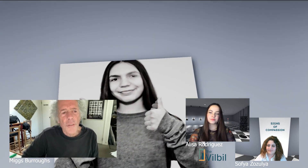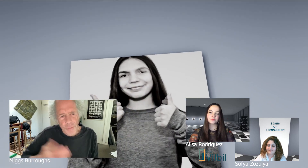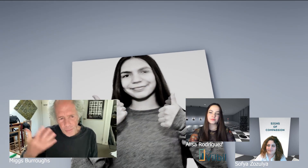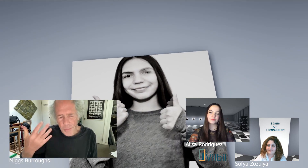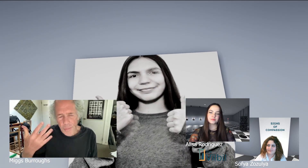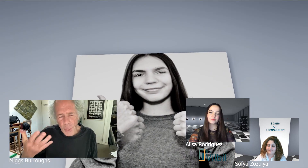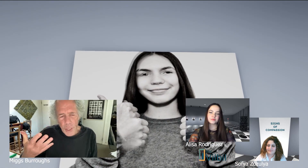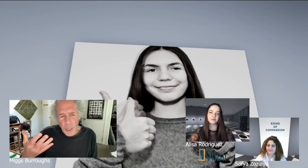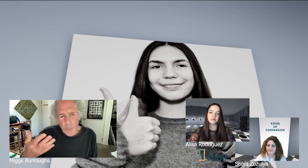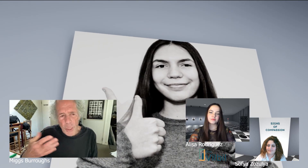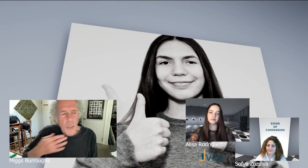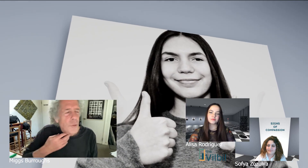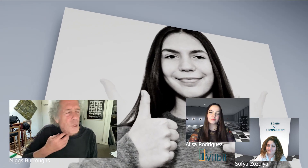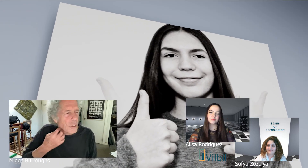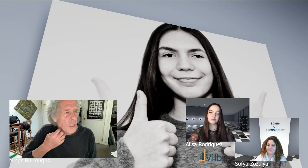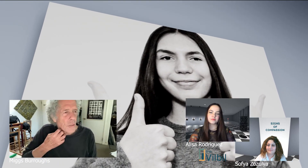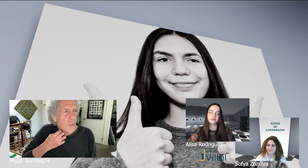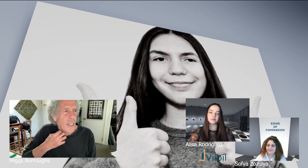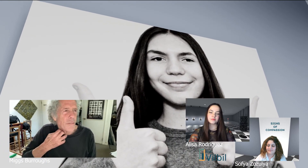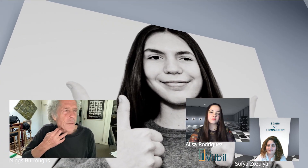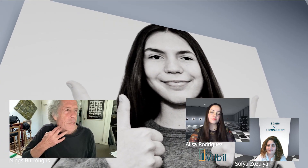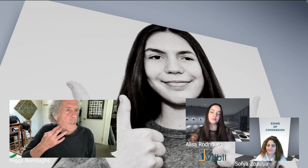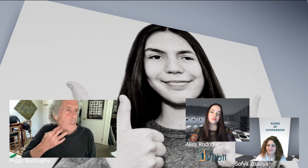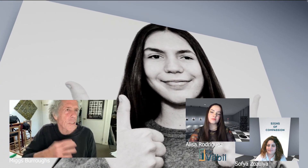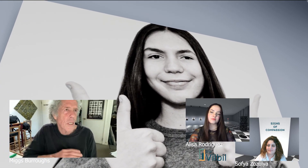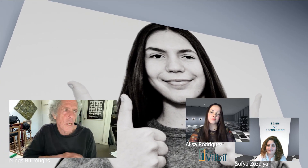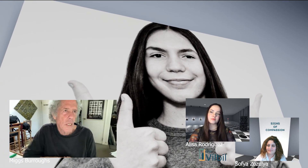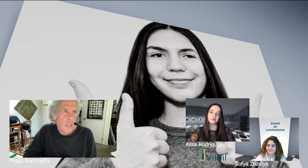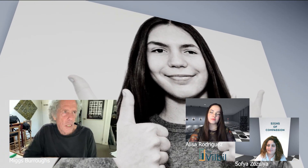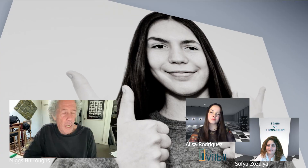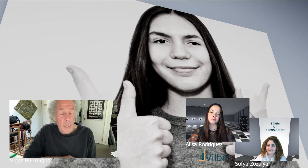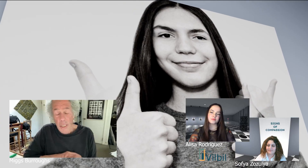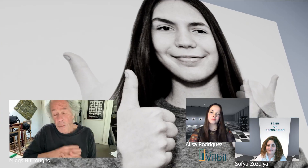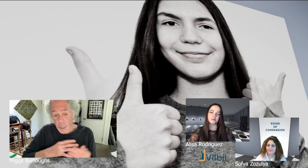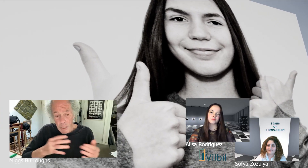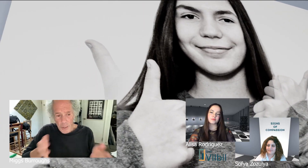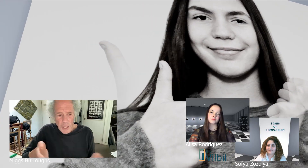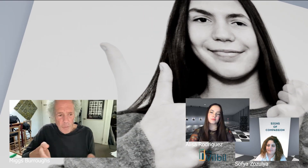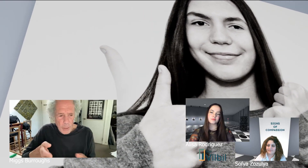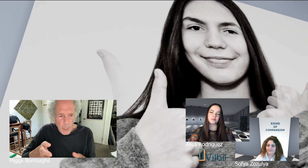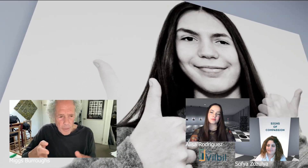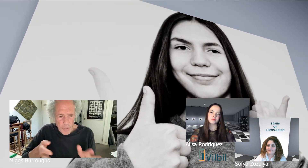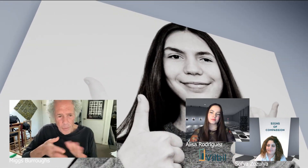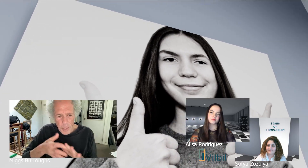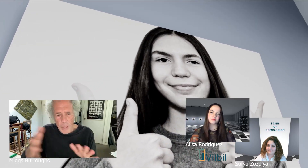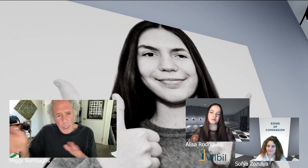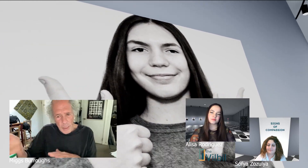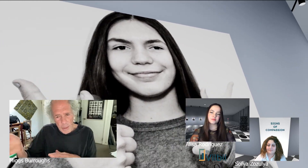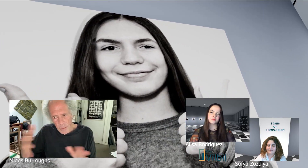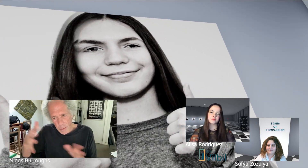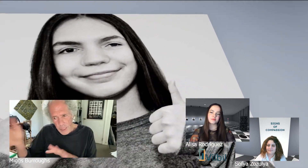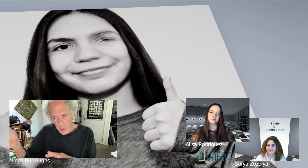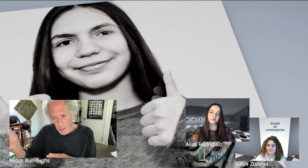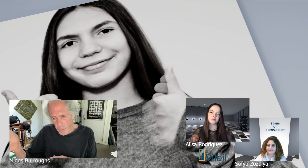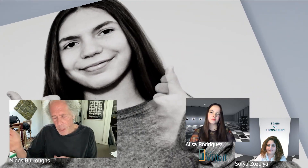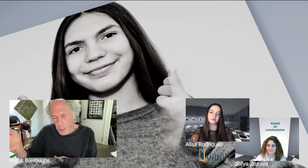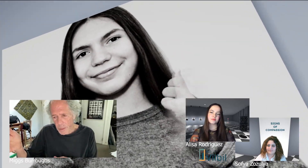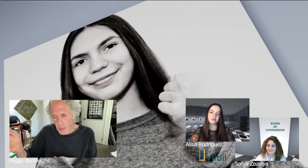have been there. But it was an incredible life lesson. Again, not only did it save my life later, but